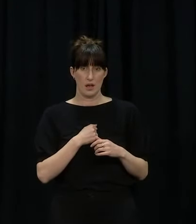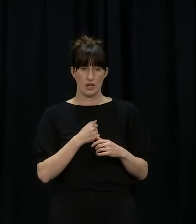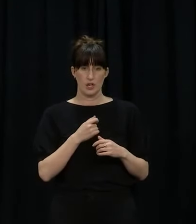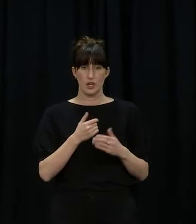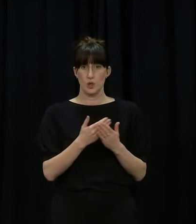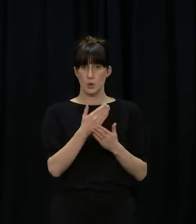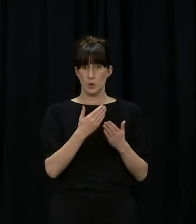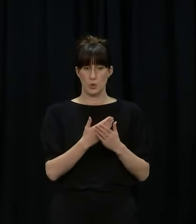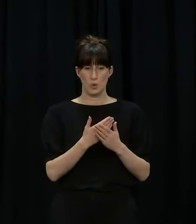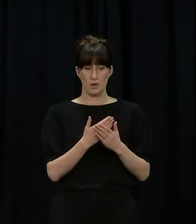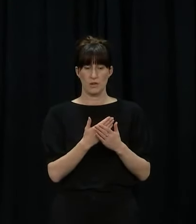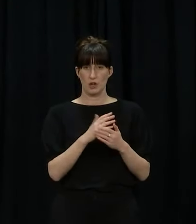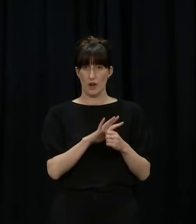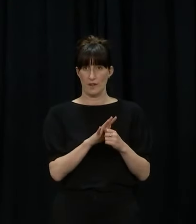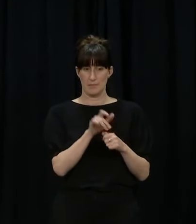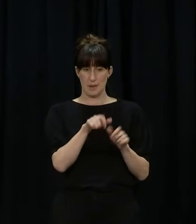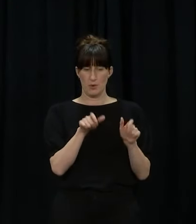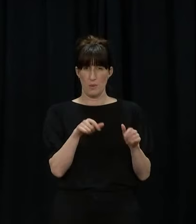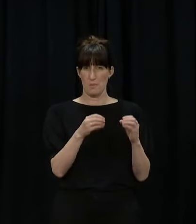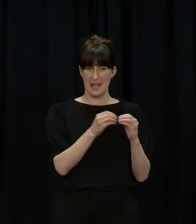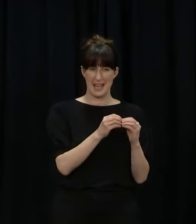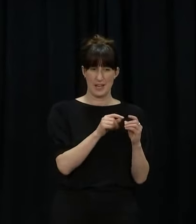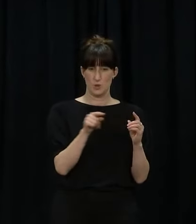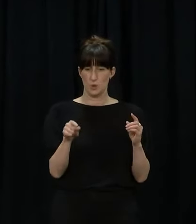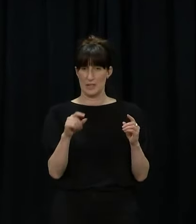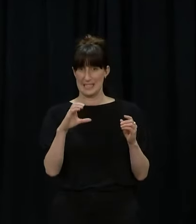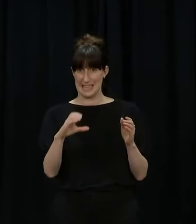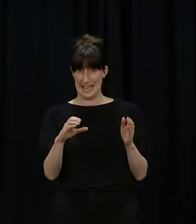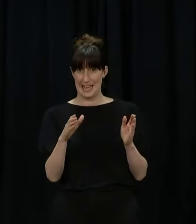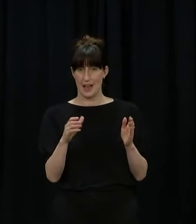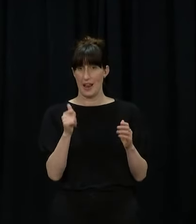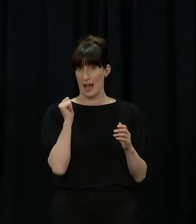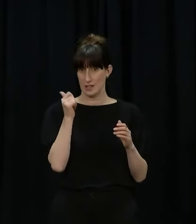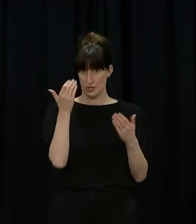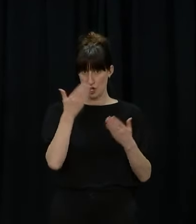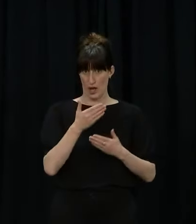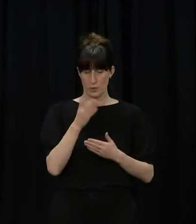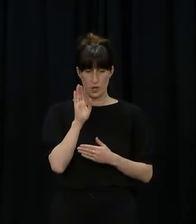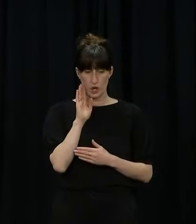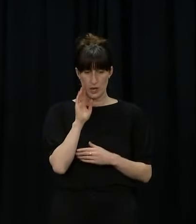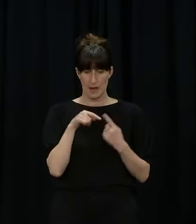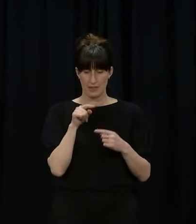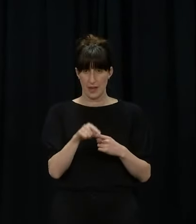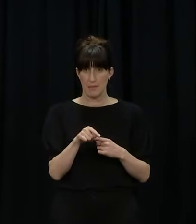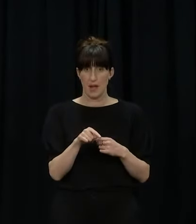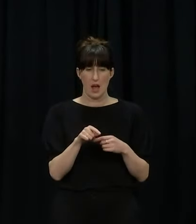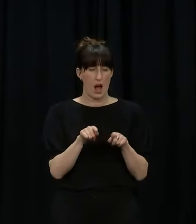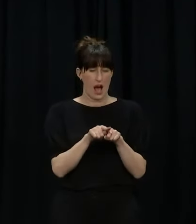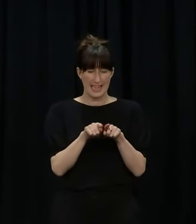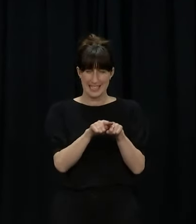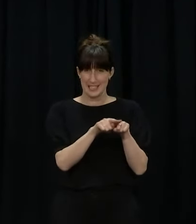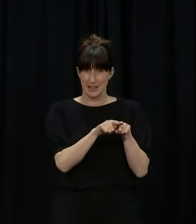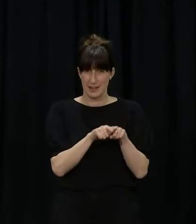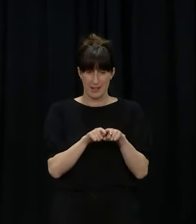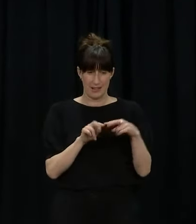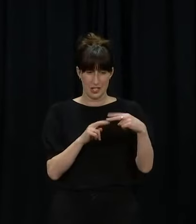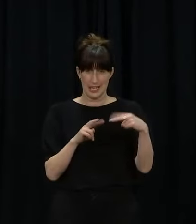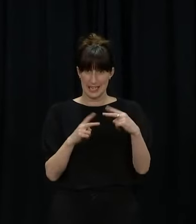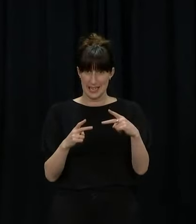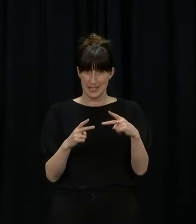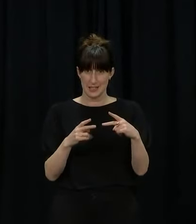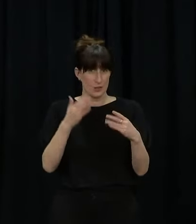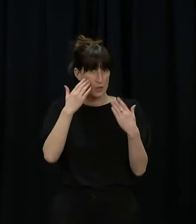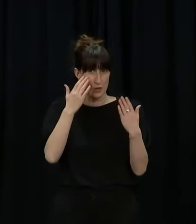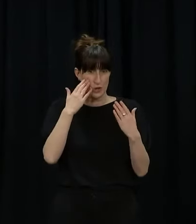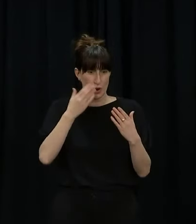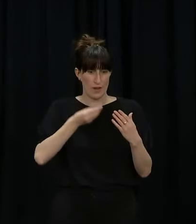night, all of those genome sequences are identical, and it's not possible to tell what the direction of transmission might